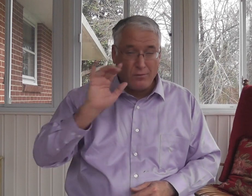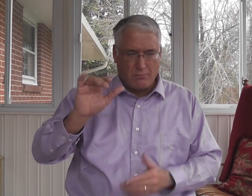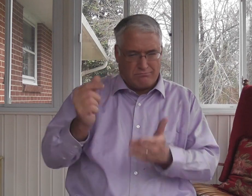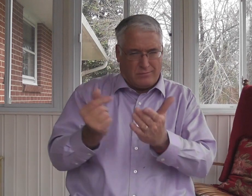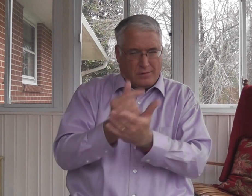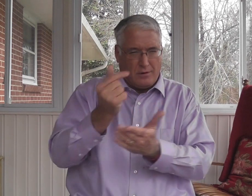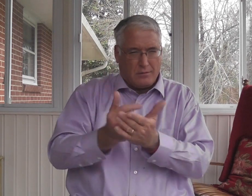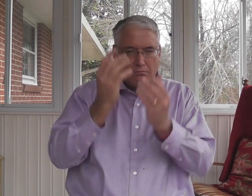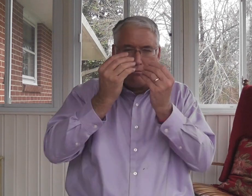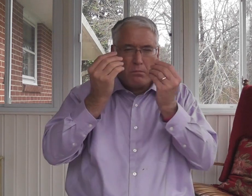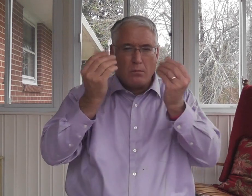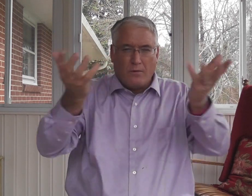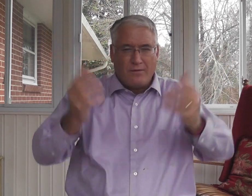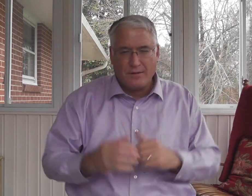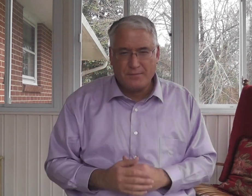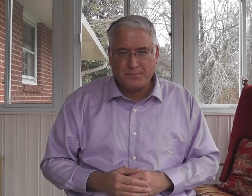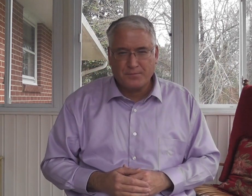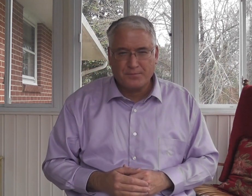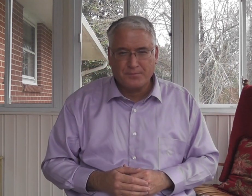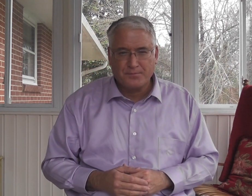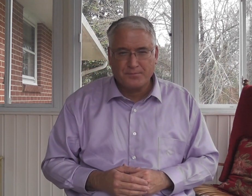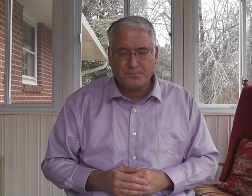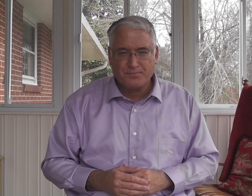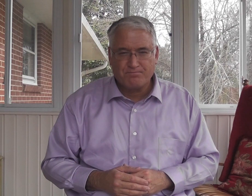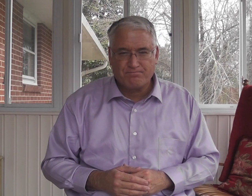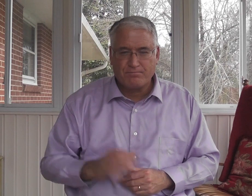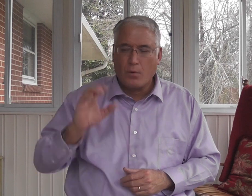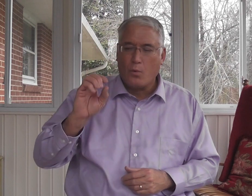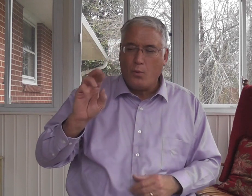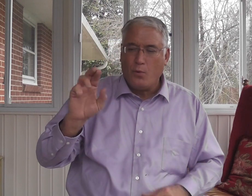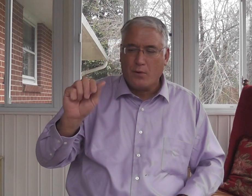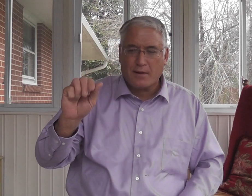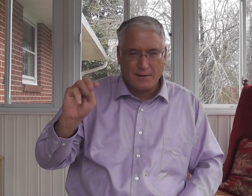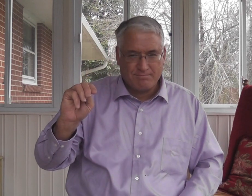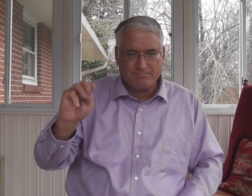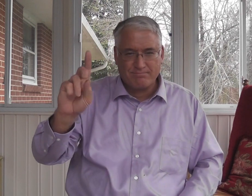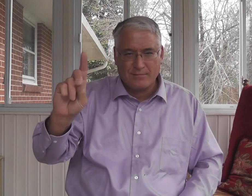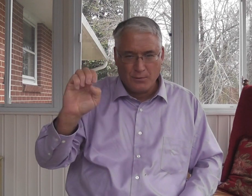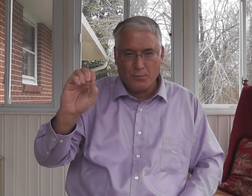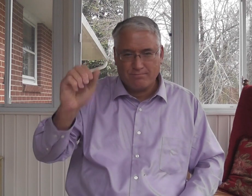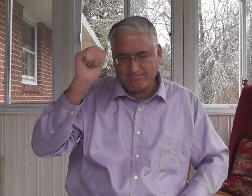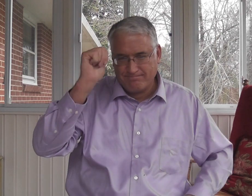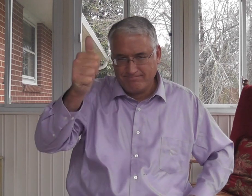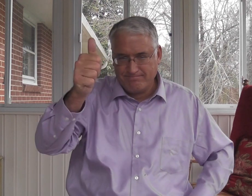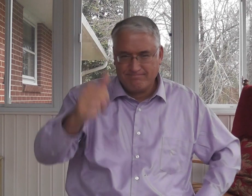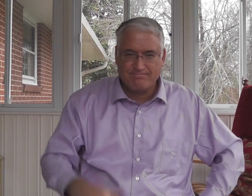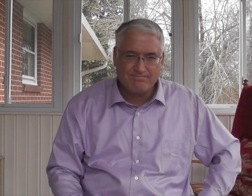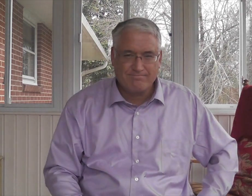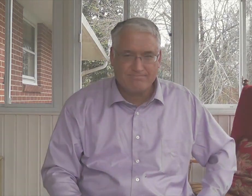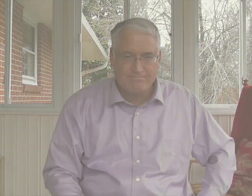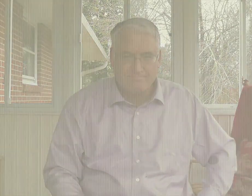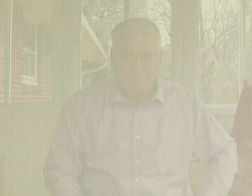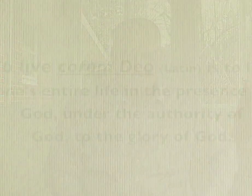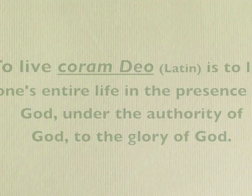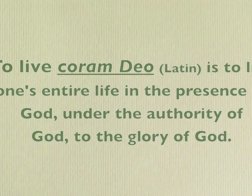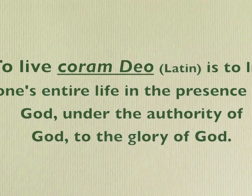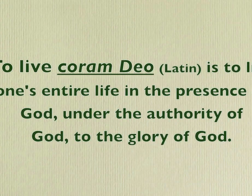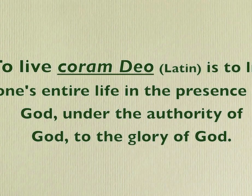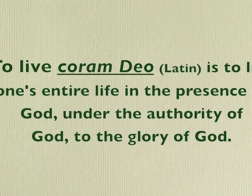praise God for the beautiful gospel. Coram Deo. To live